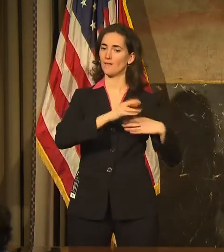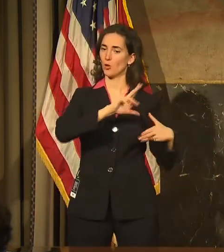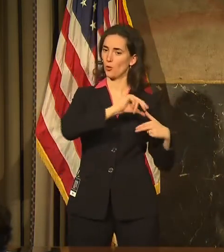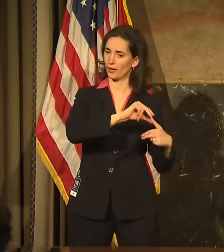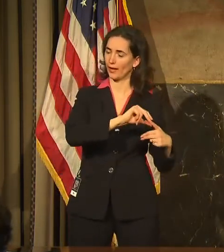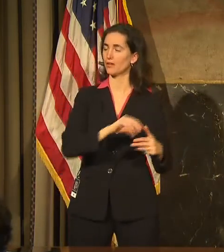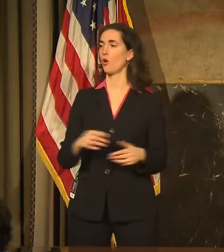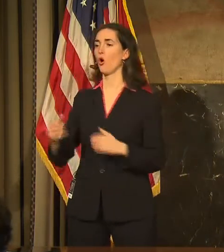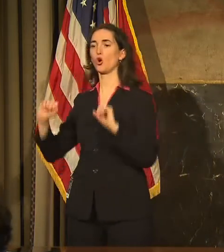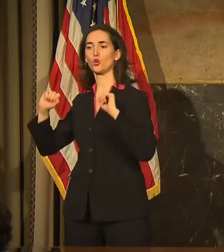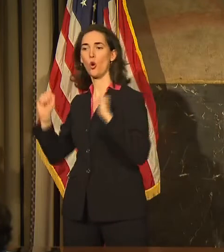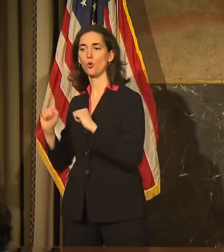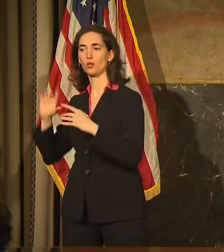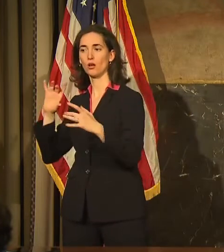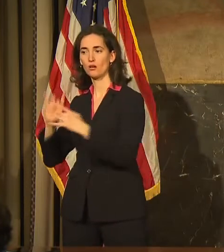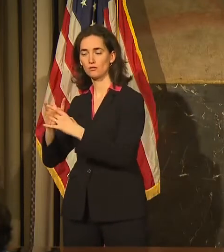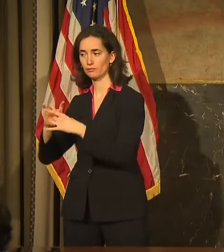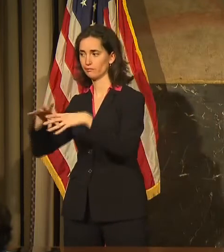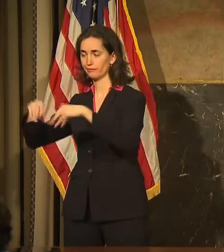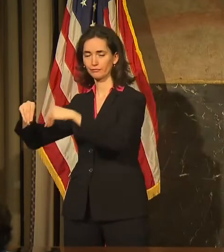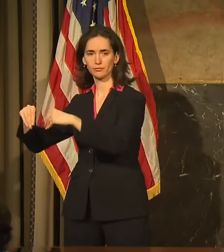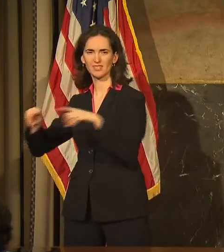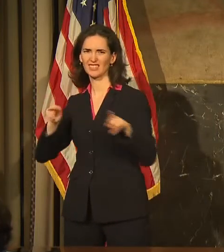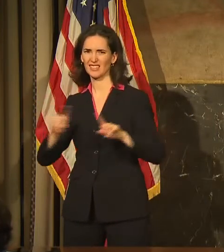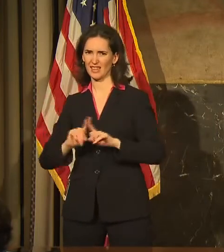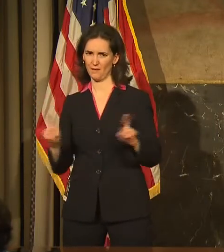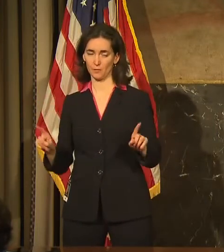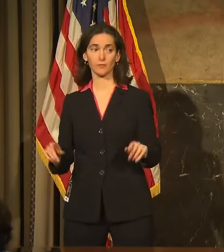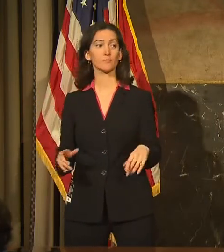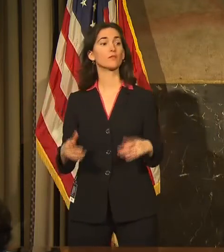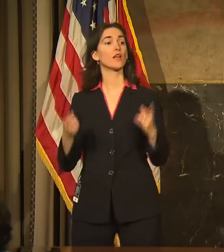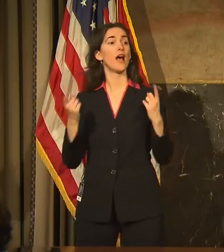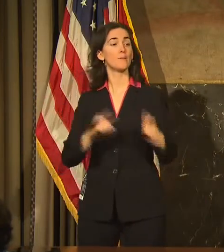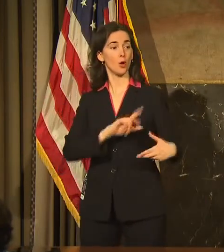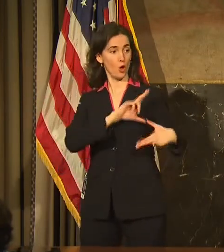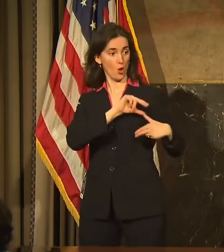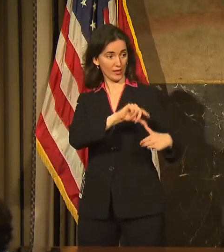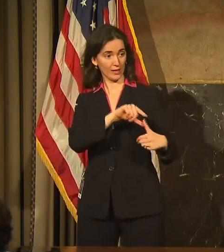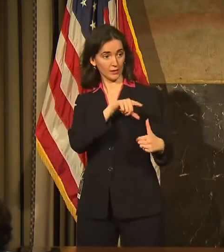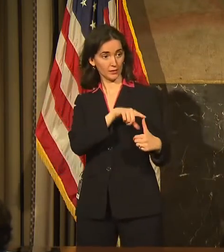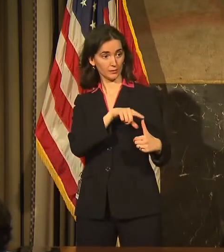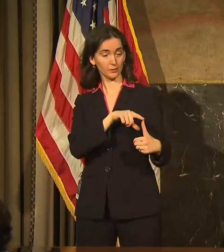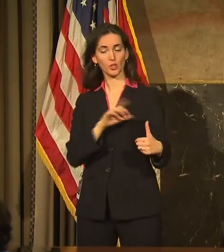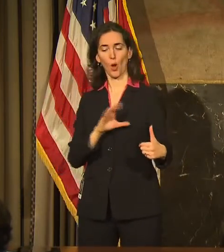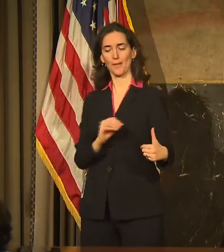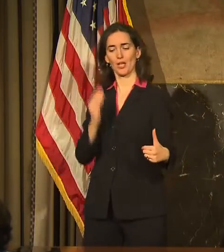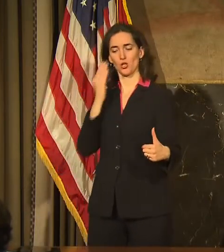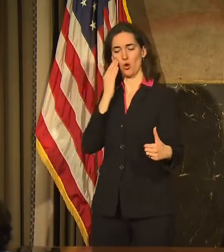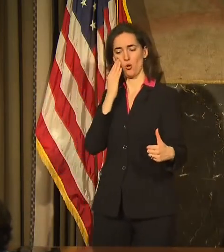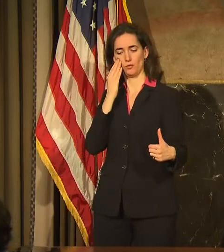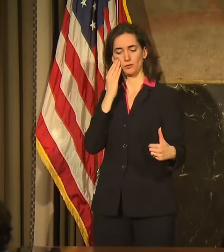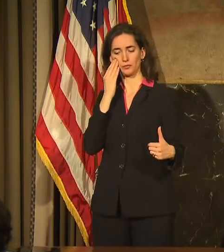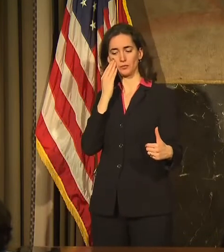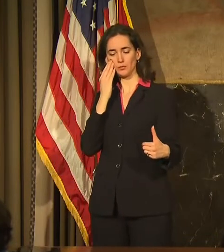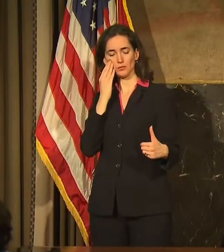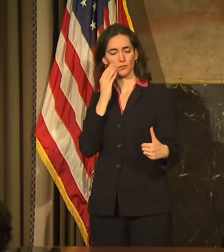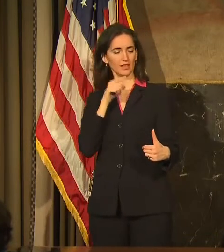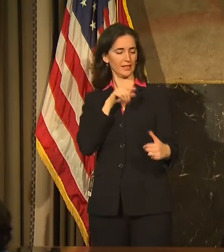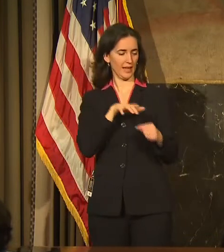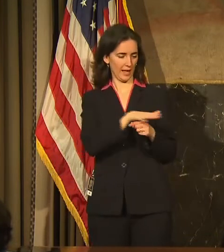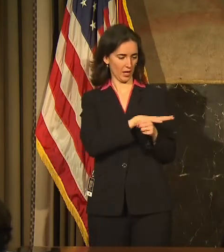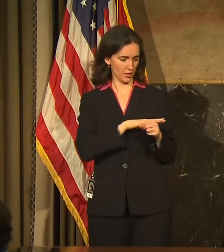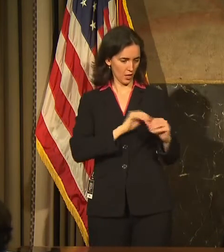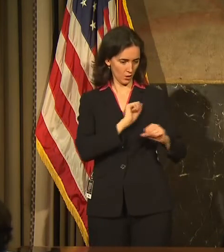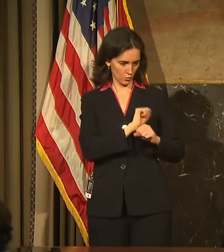are times after a hurricane where the companies know that when they do certain work in a certain location, it's